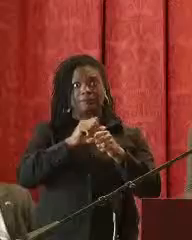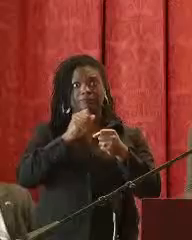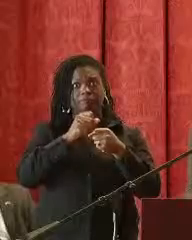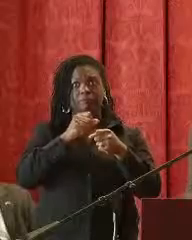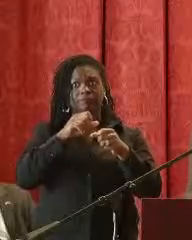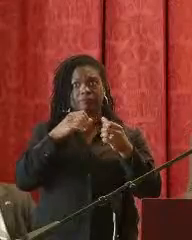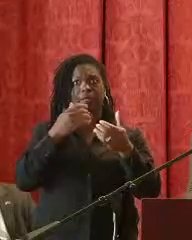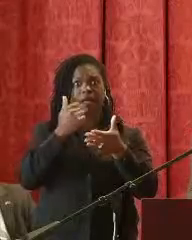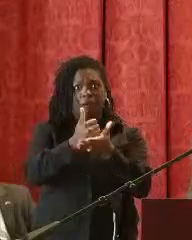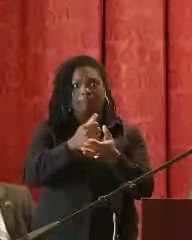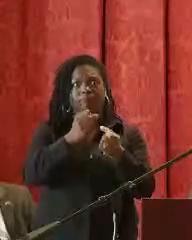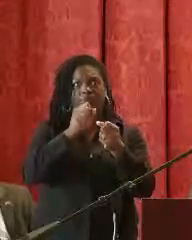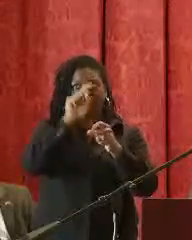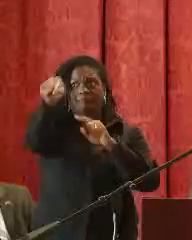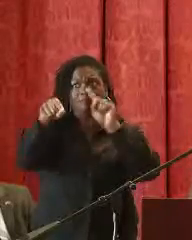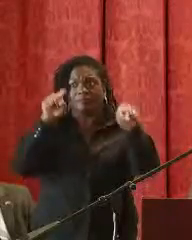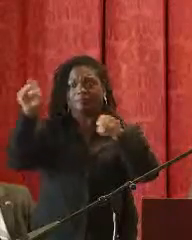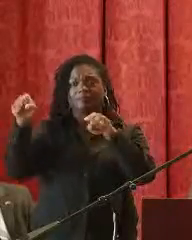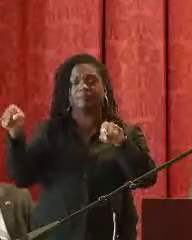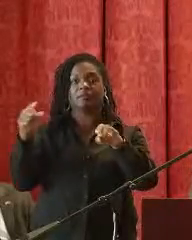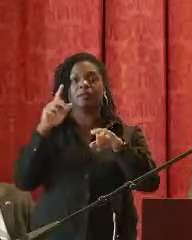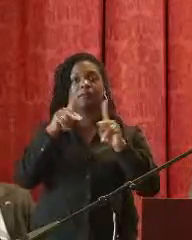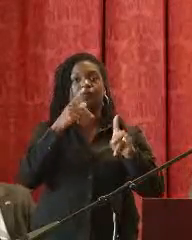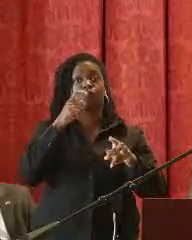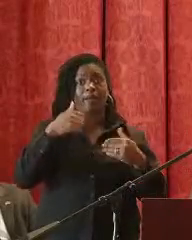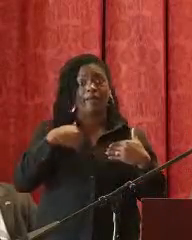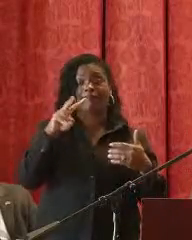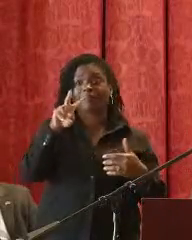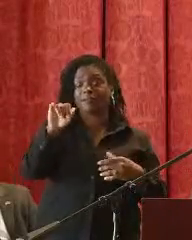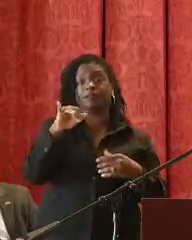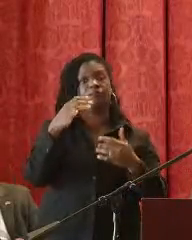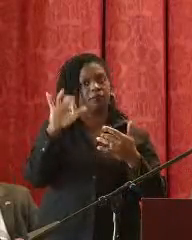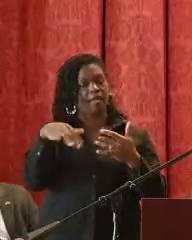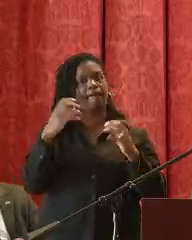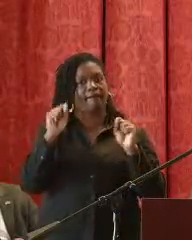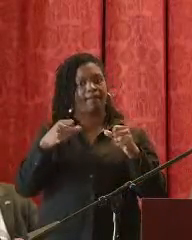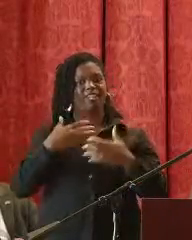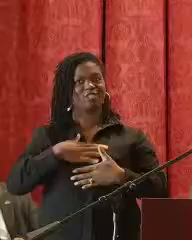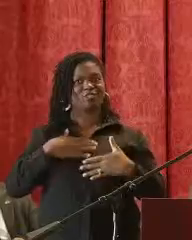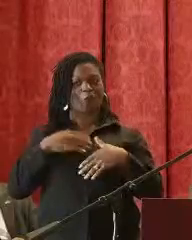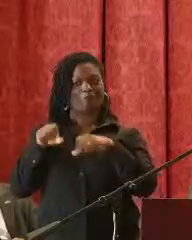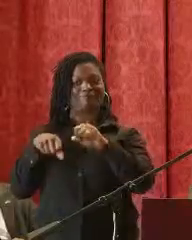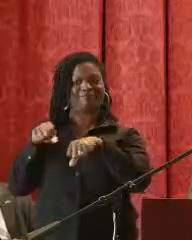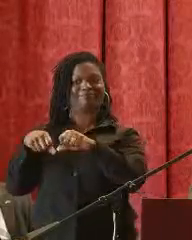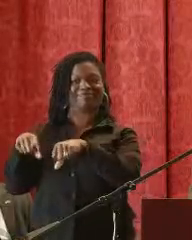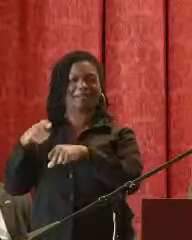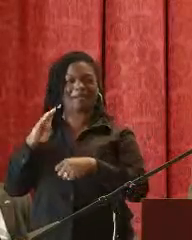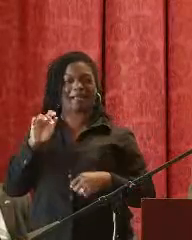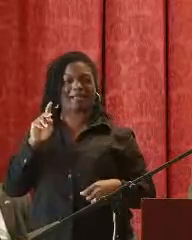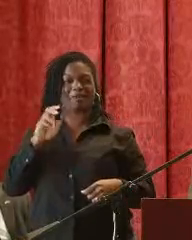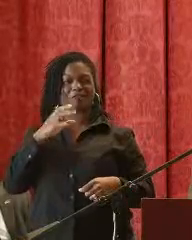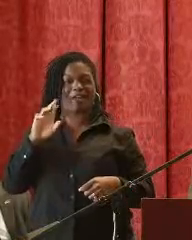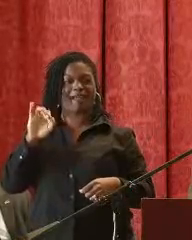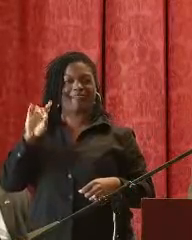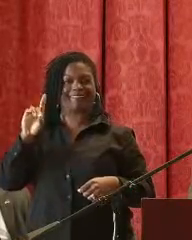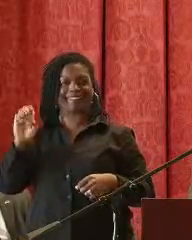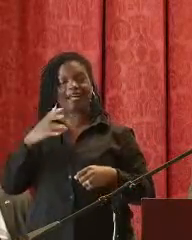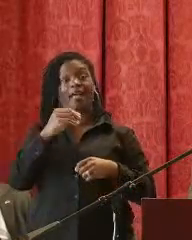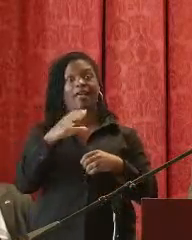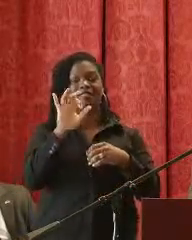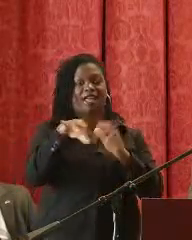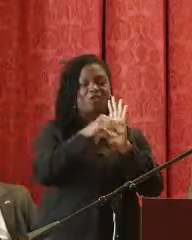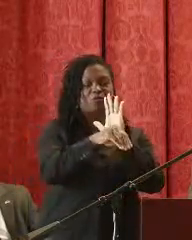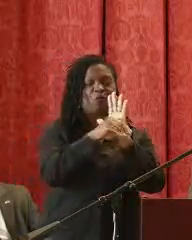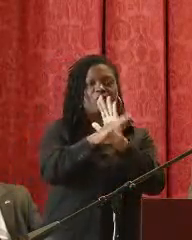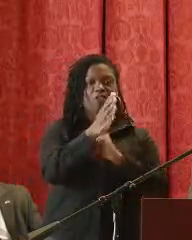program where those who are visually impaired can experience the joy of riding a bicycle, to serving on the Ride New Orleans board